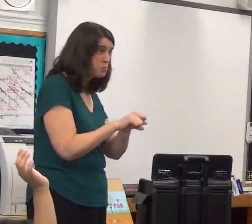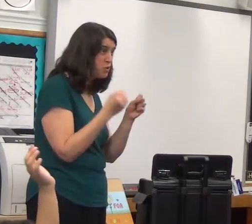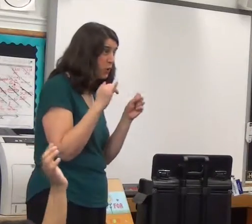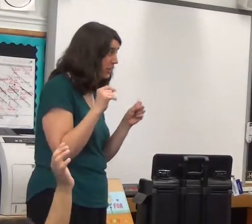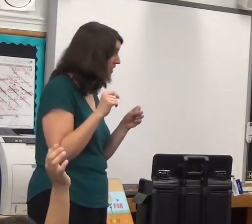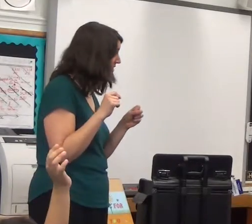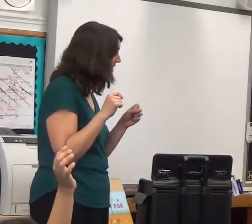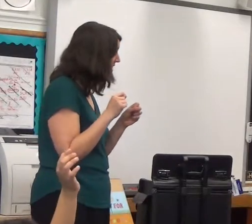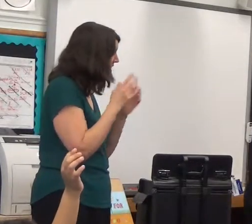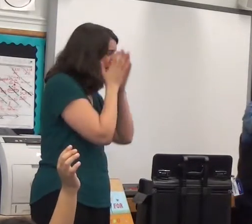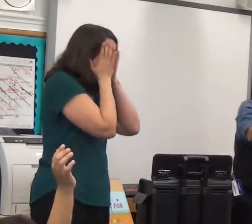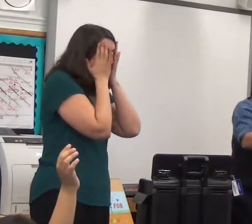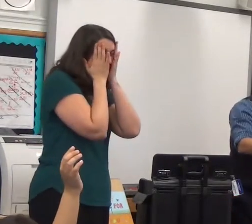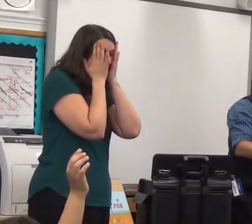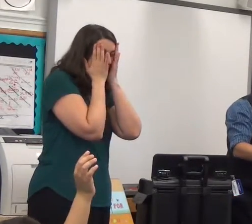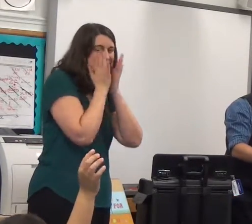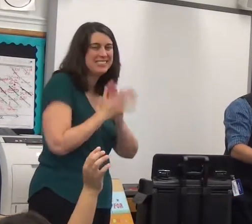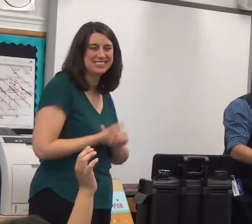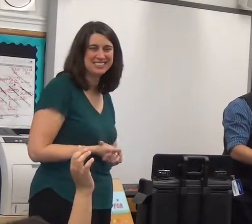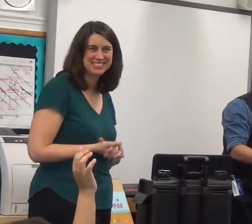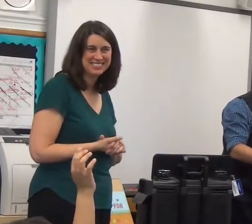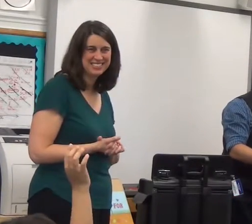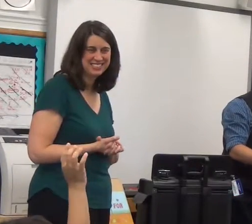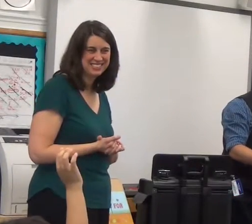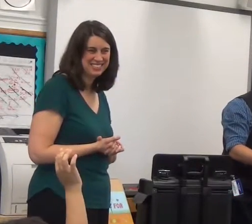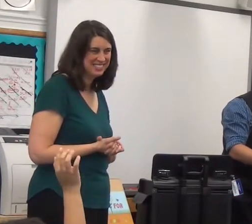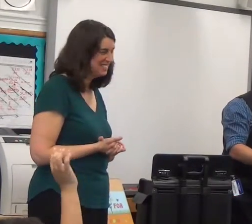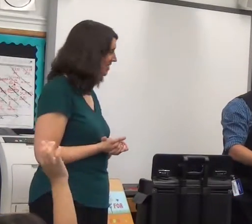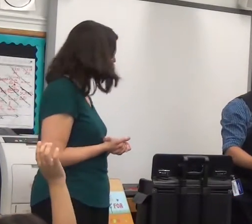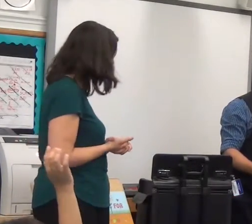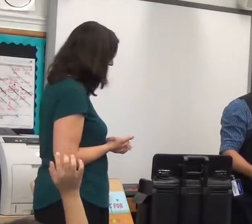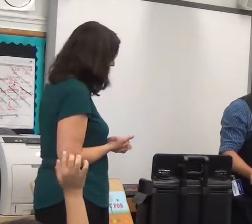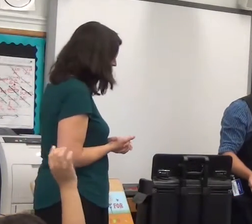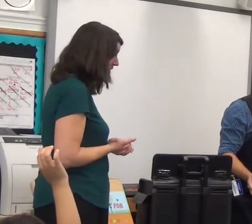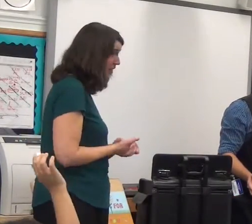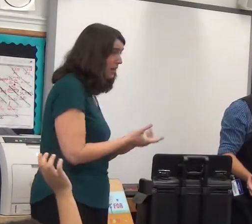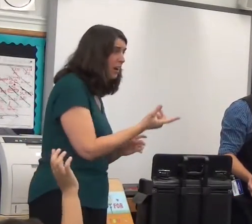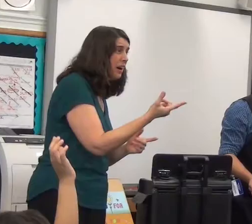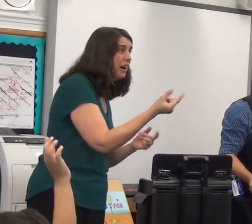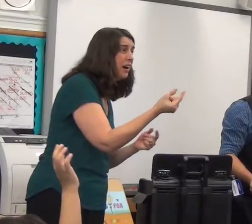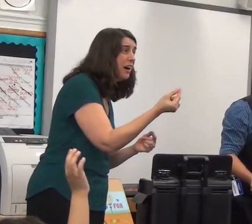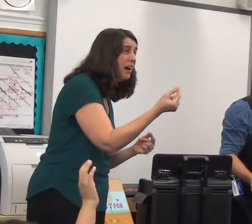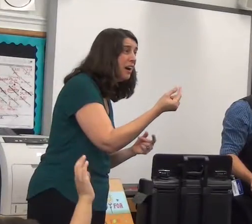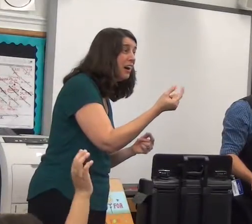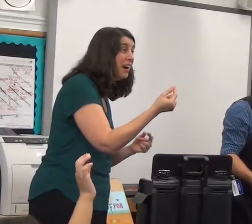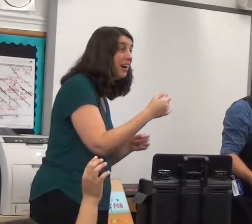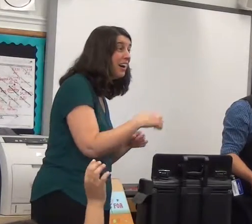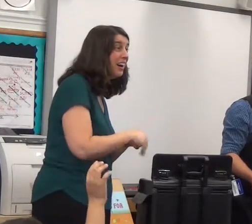it. Oh, come on! What did you do?